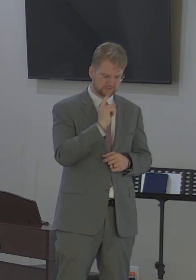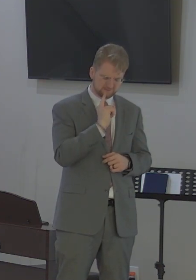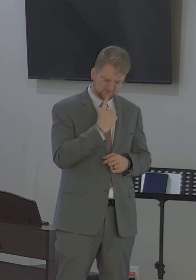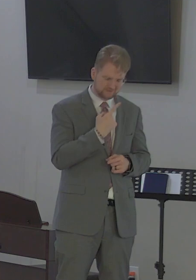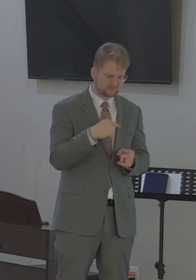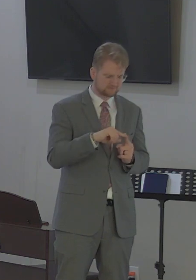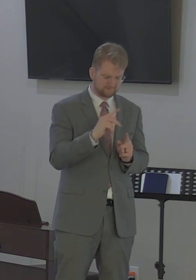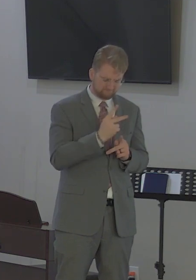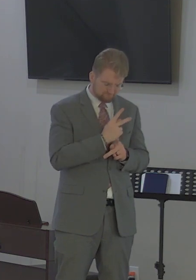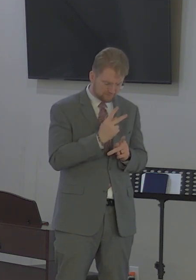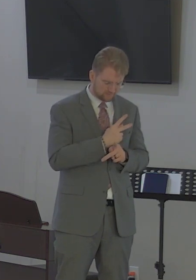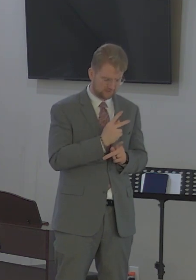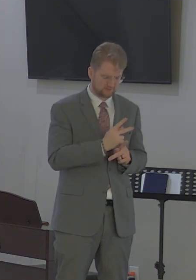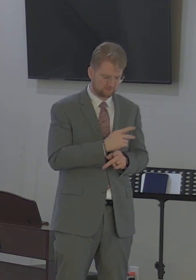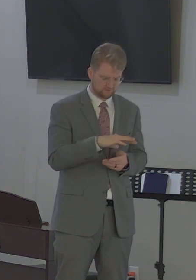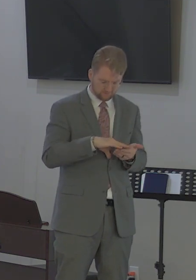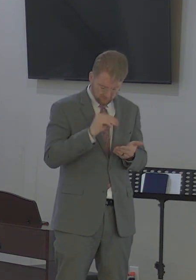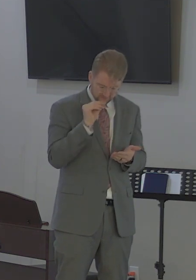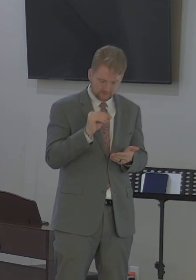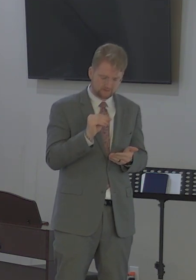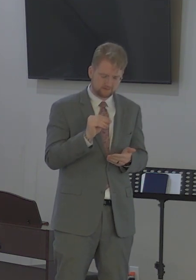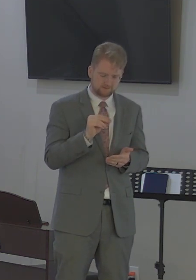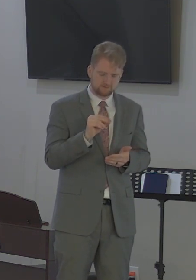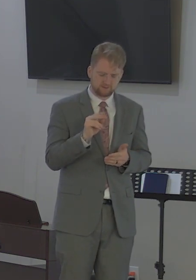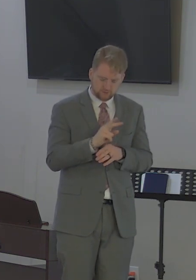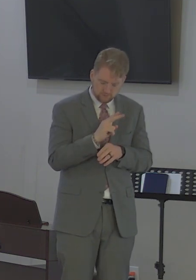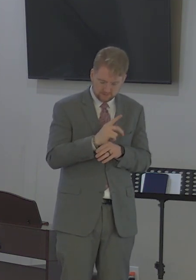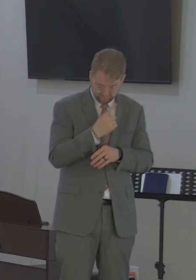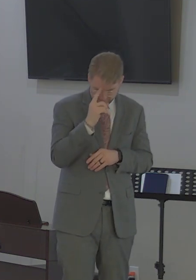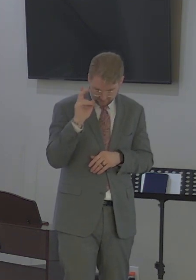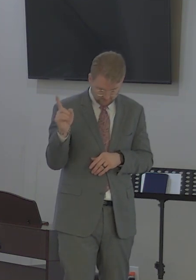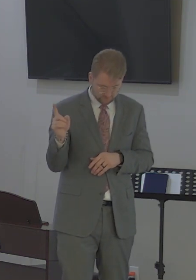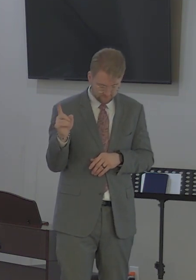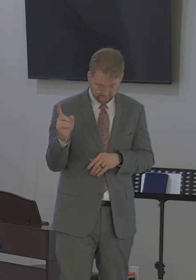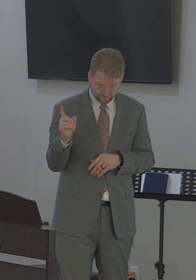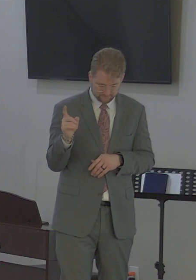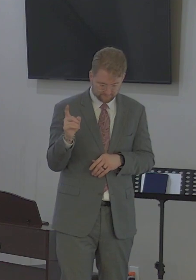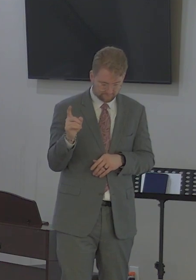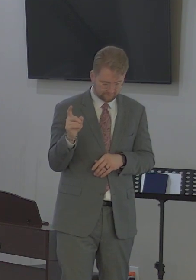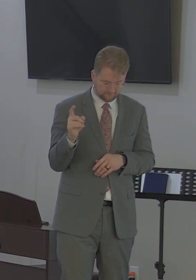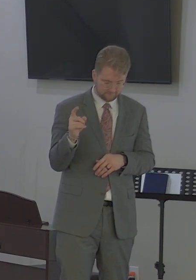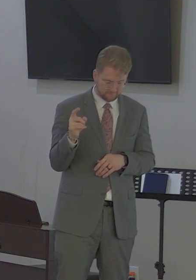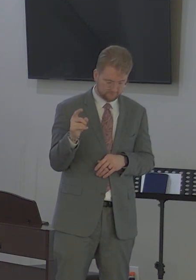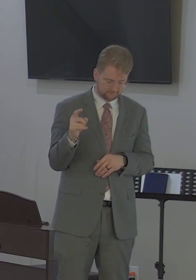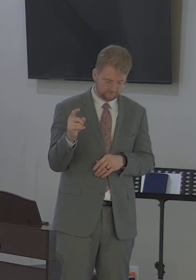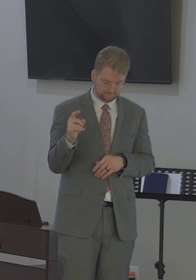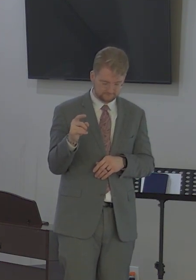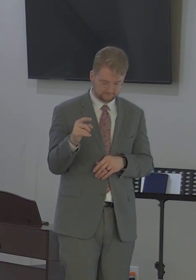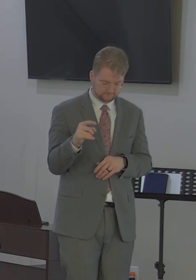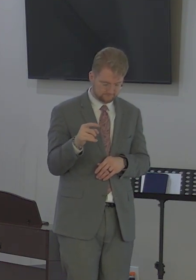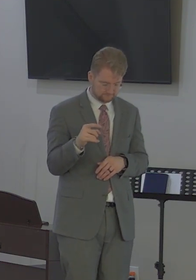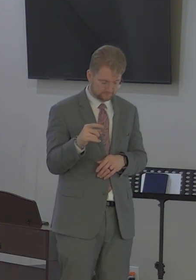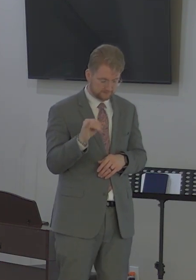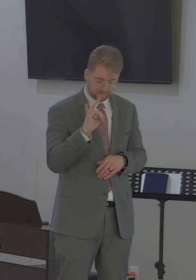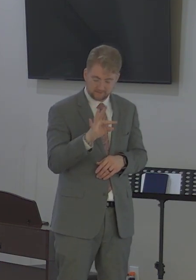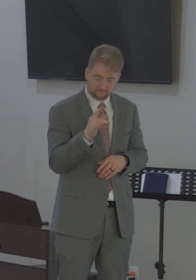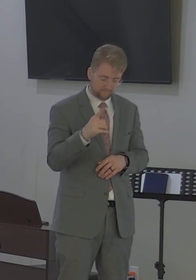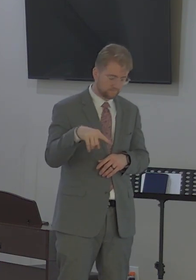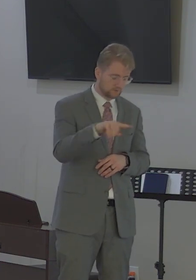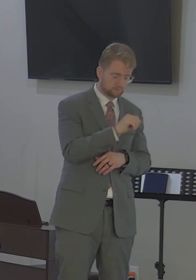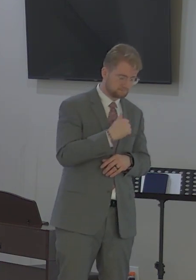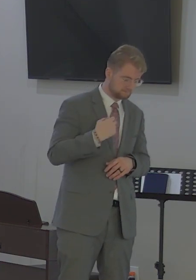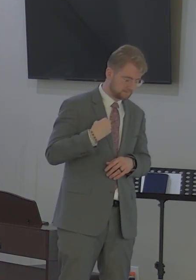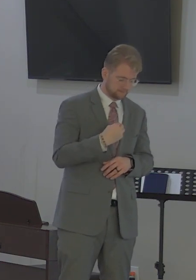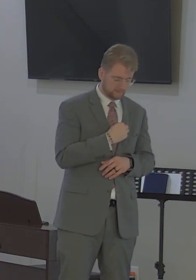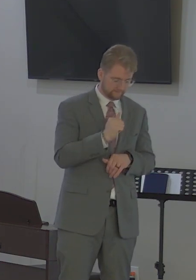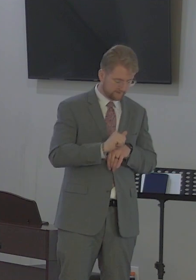Lord, then we'd get serious about it for you. If it's the lowly and down and out, Lord, but to remember Anchor Baptist Church, they deserve honor.